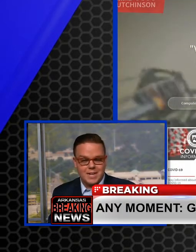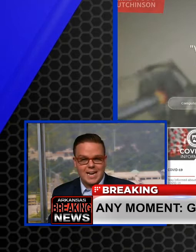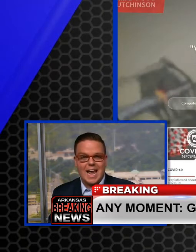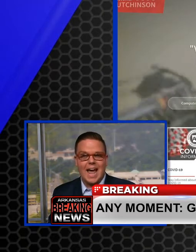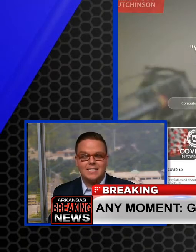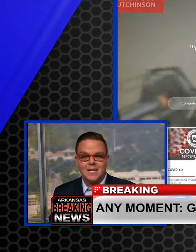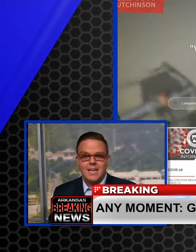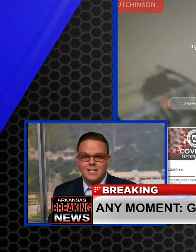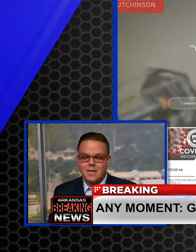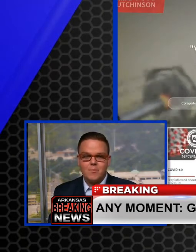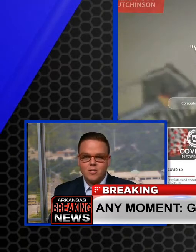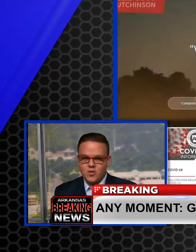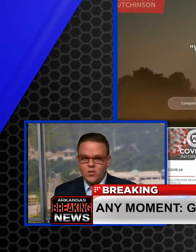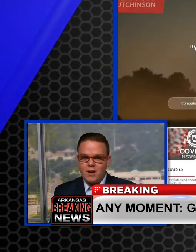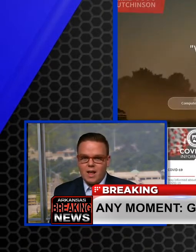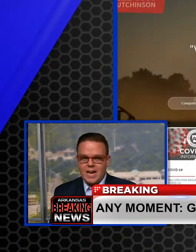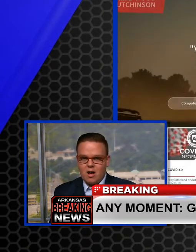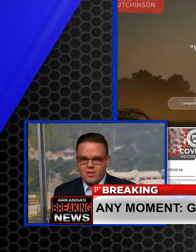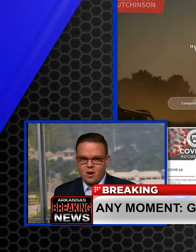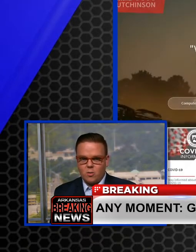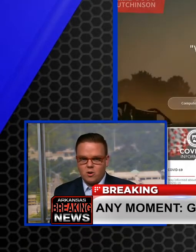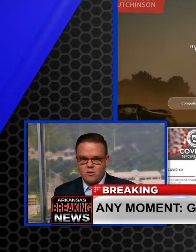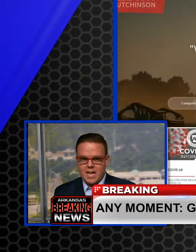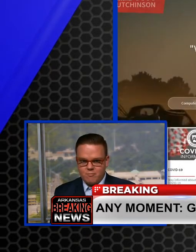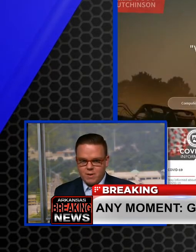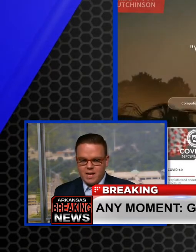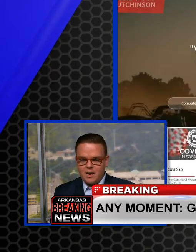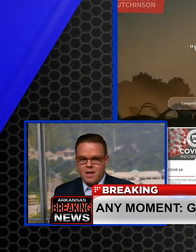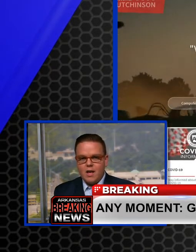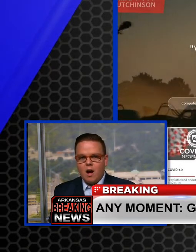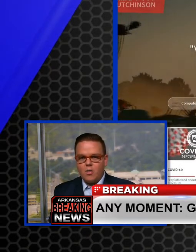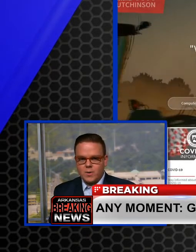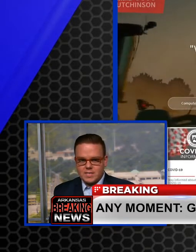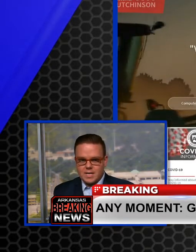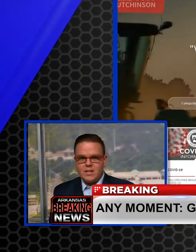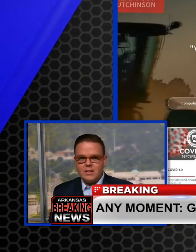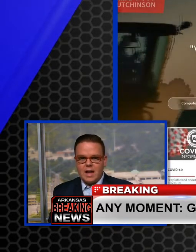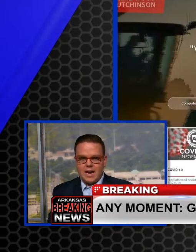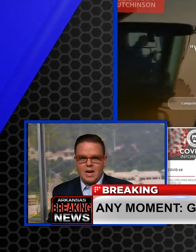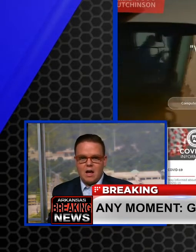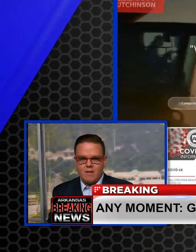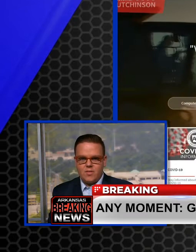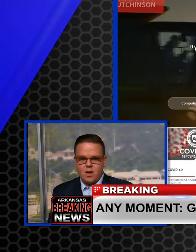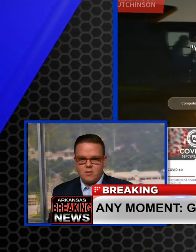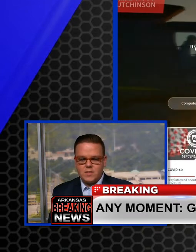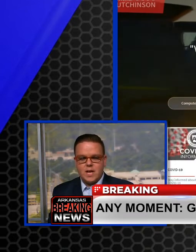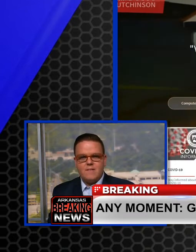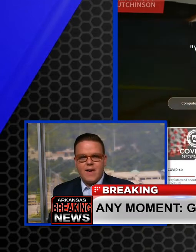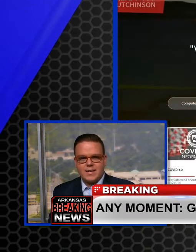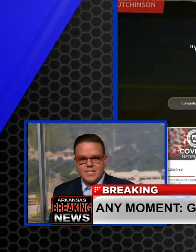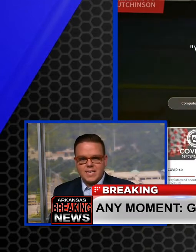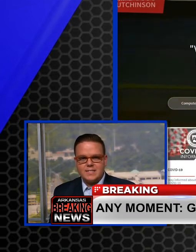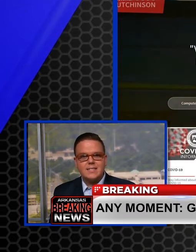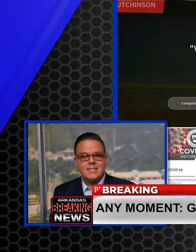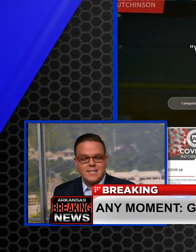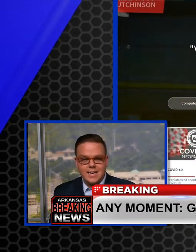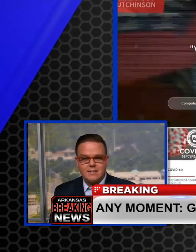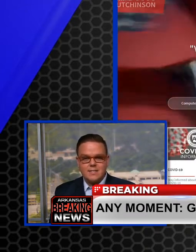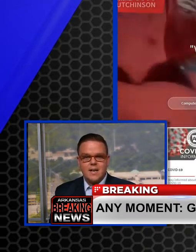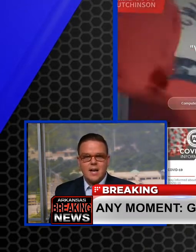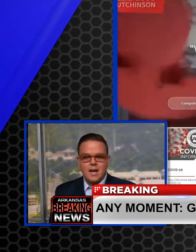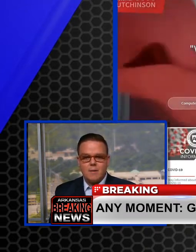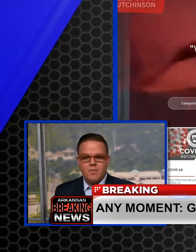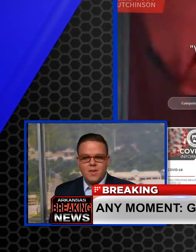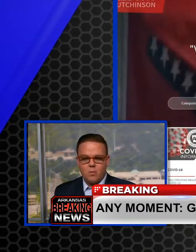the state. And some of those frontline healthcare workers have been on the receiving line of those vaccines